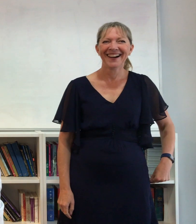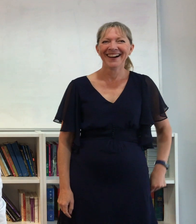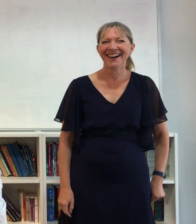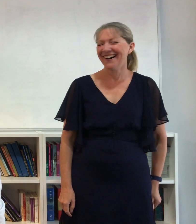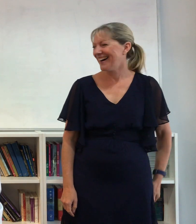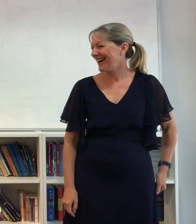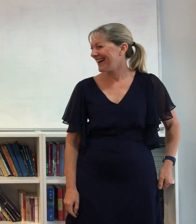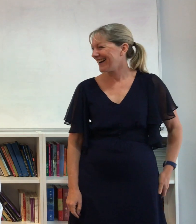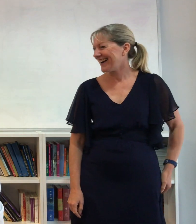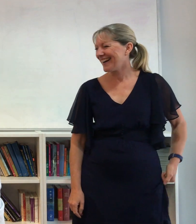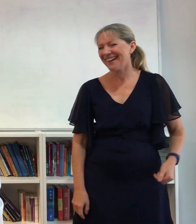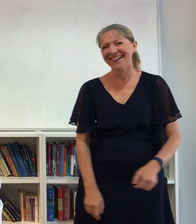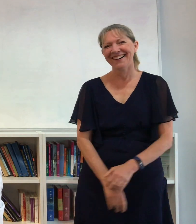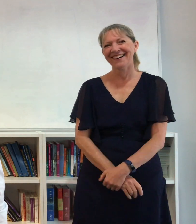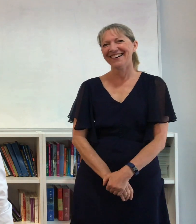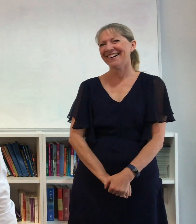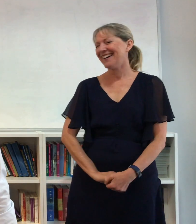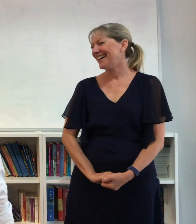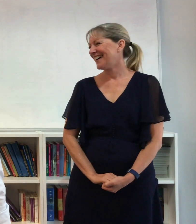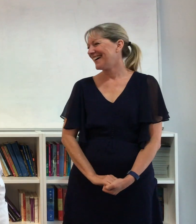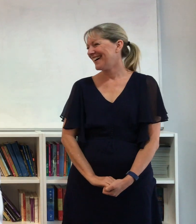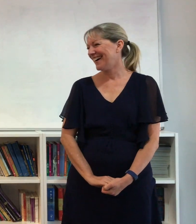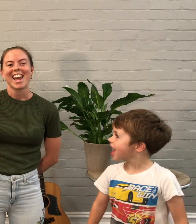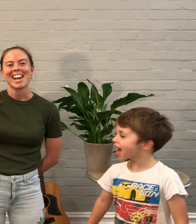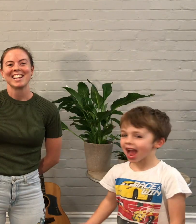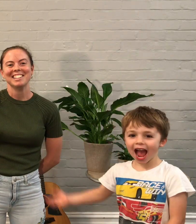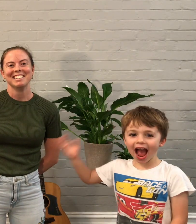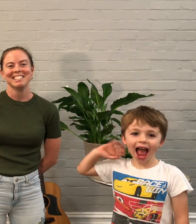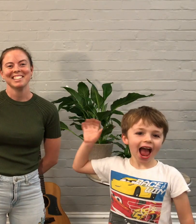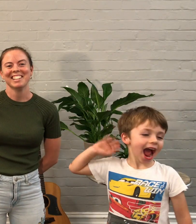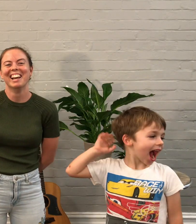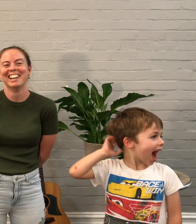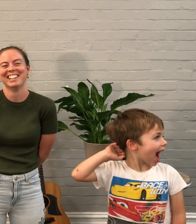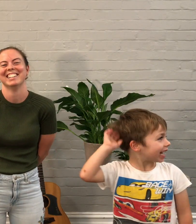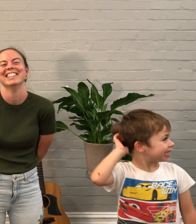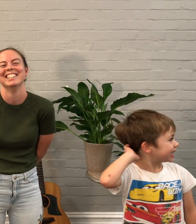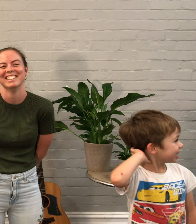Who's that? Who's that? Come on.